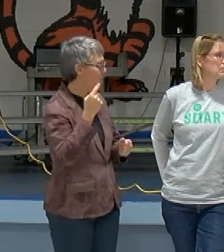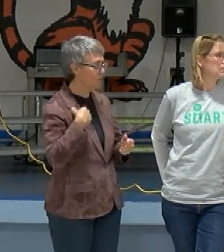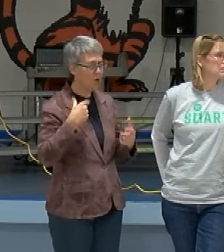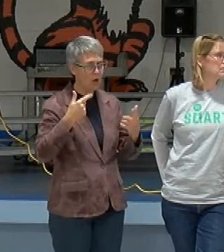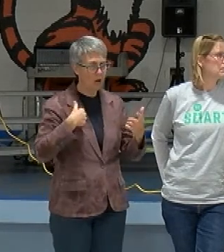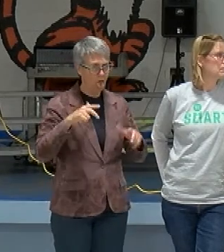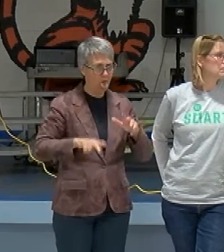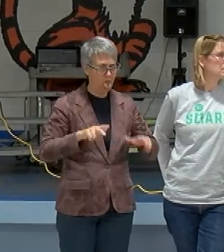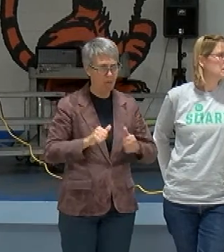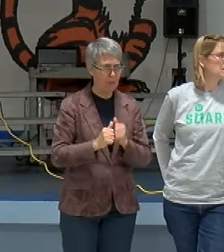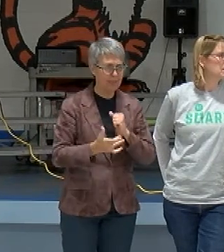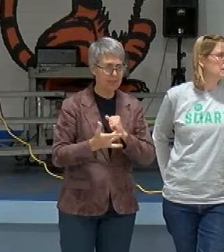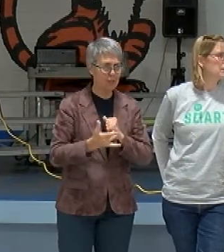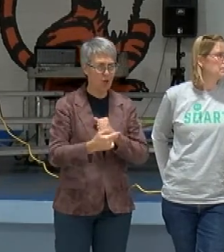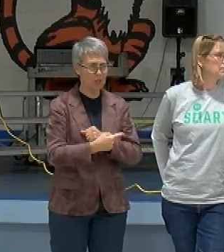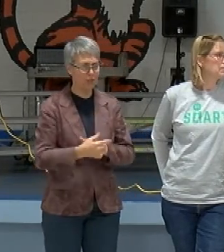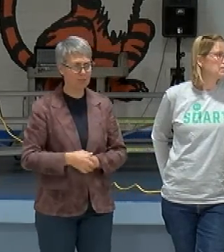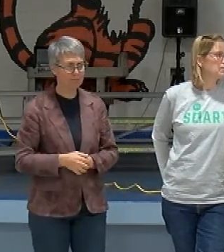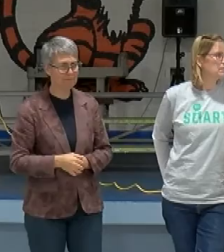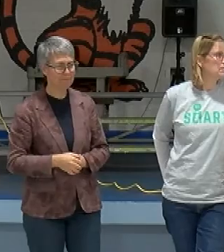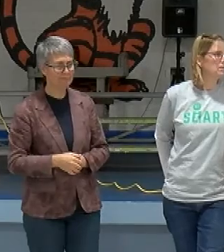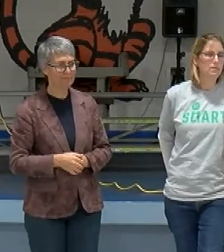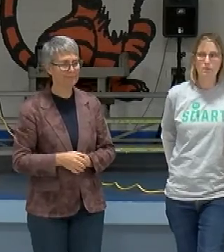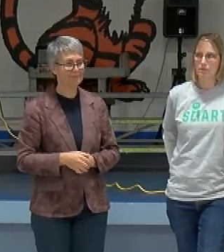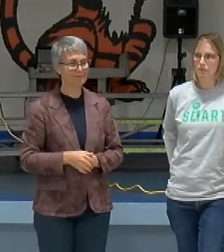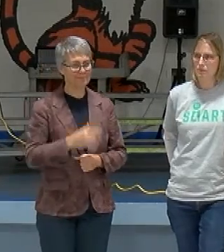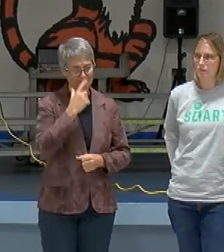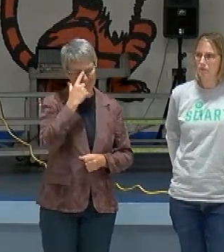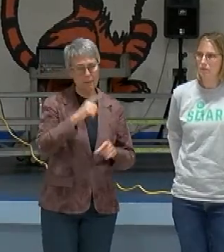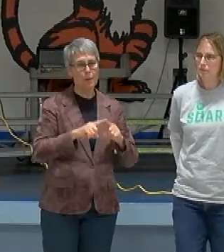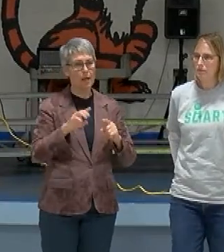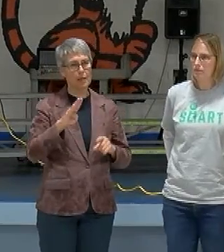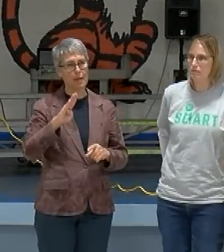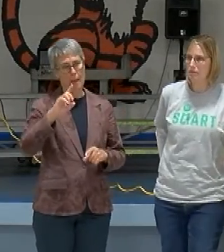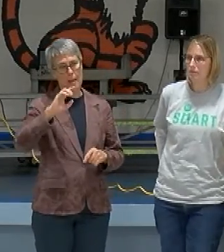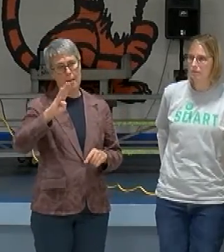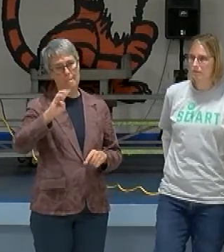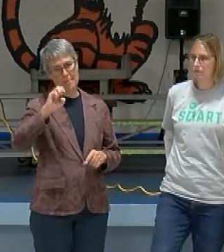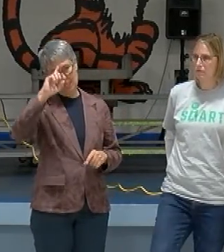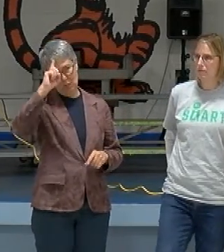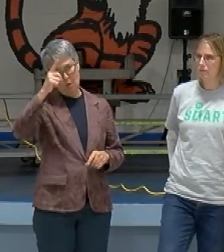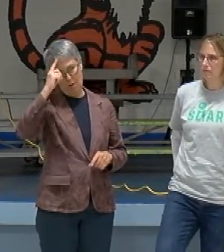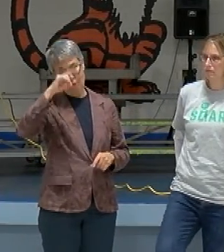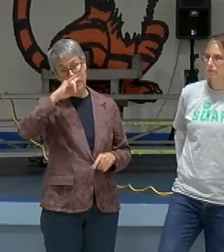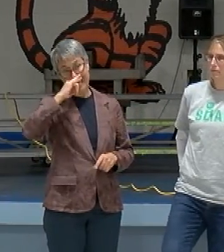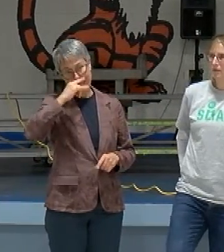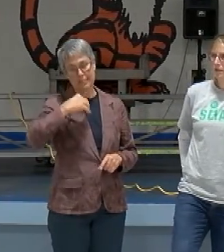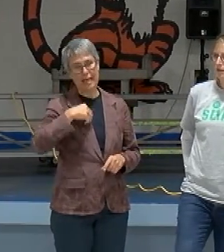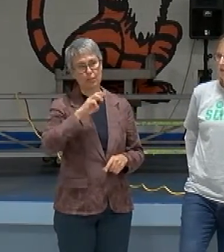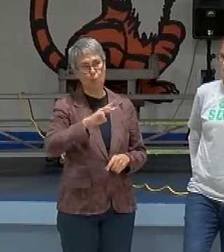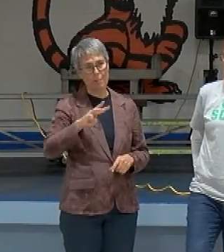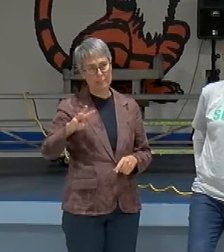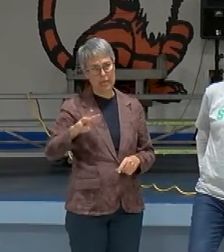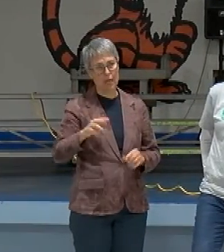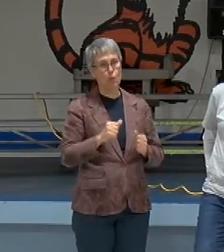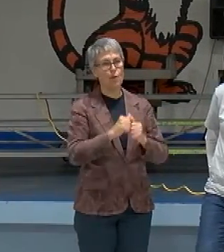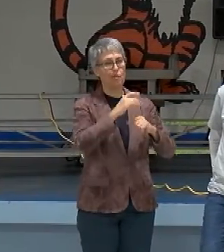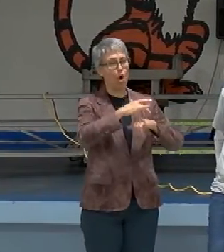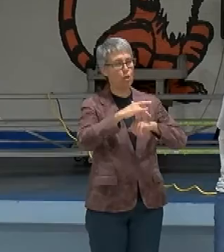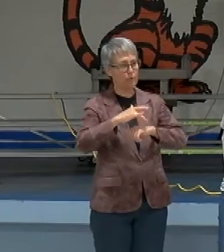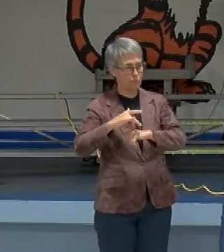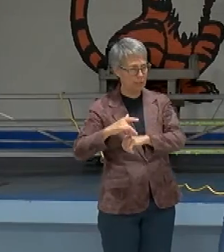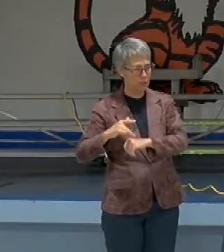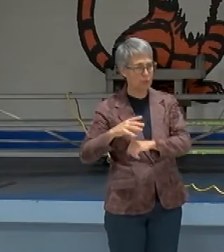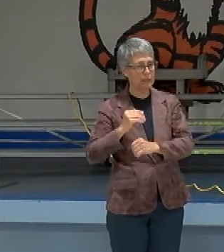learning. Yeah. So there's actual, if you go to Be Smart for Kids, there's an actual website that has all the resources